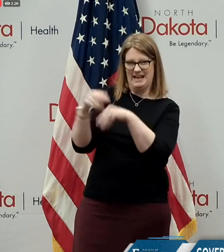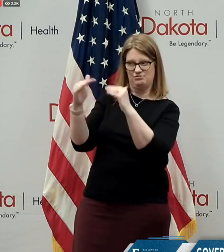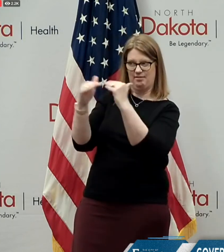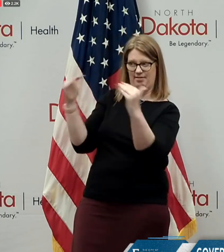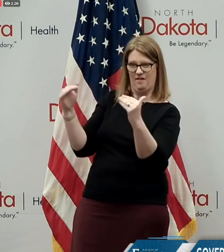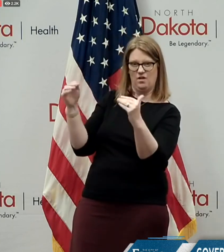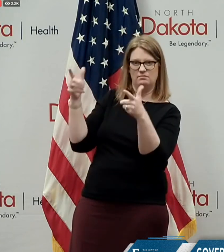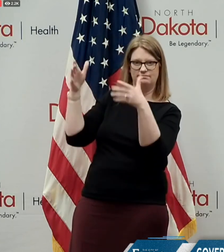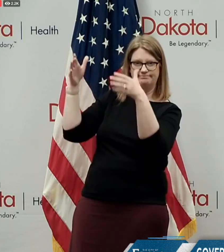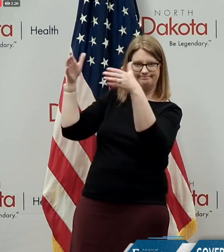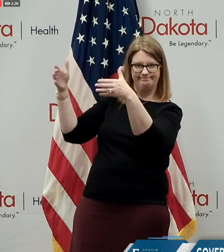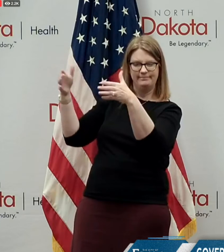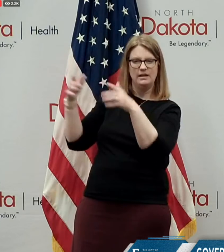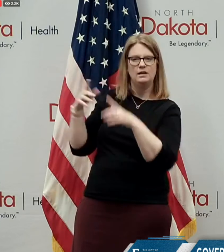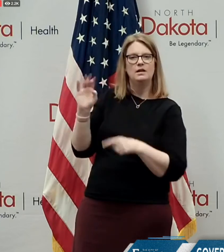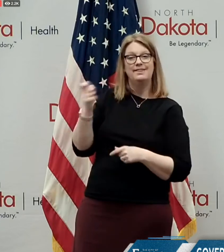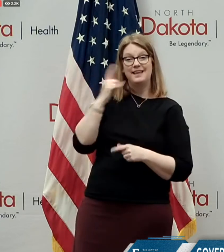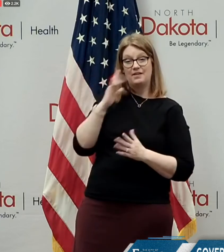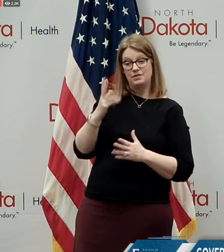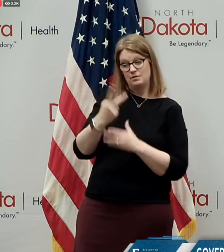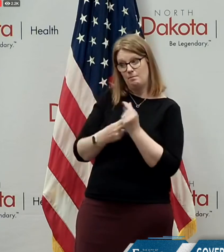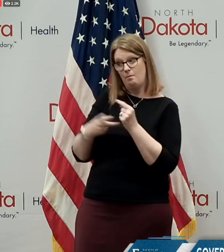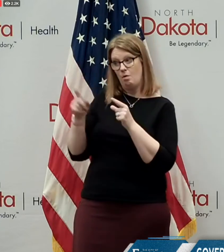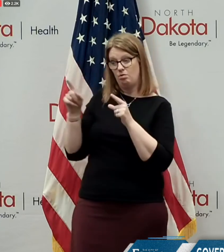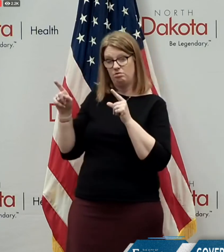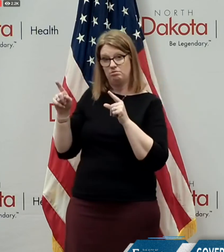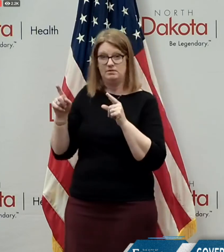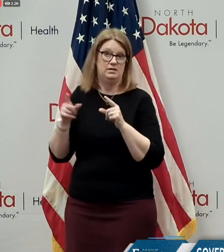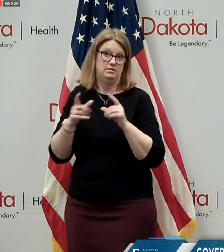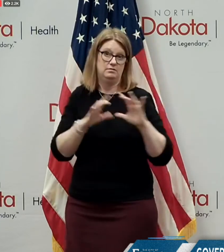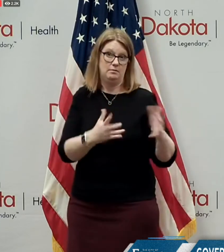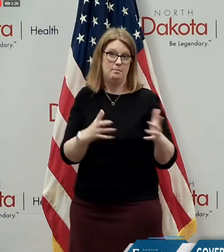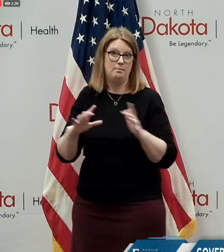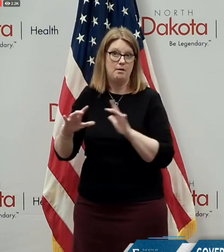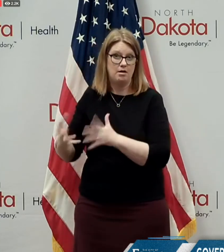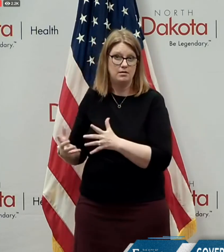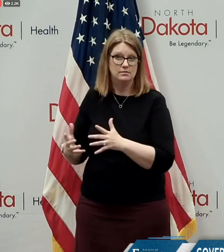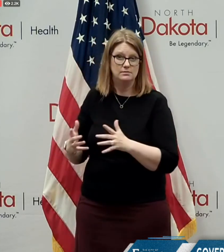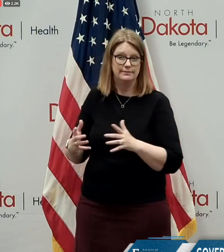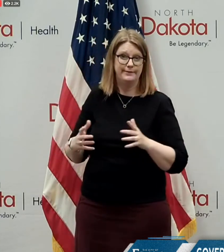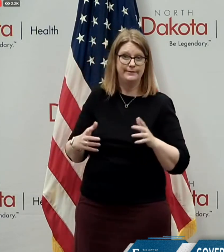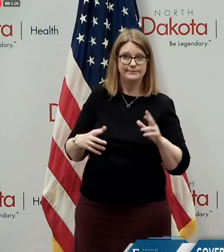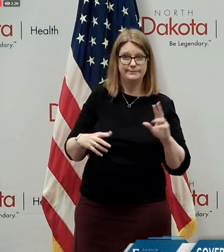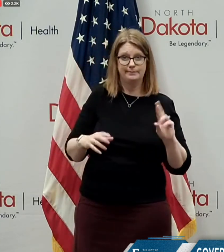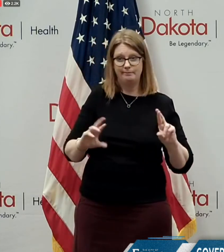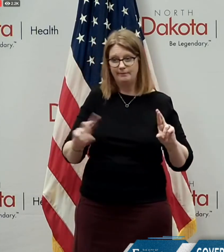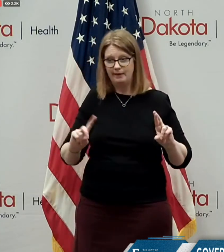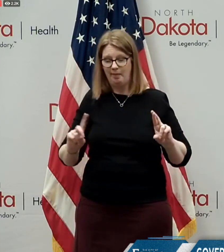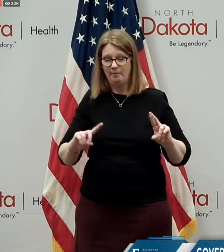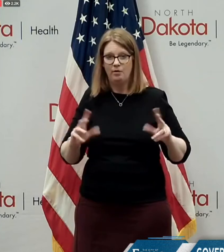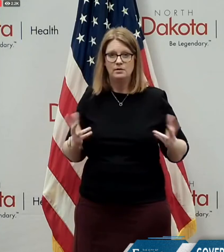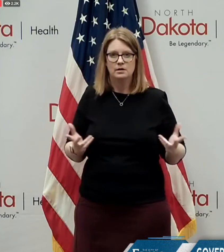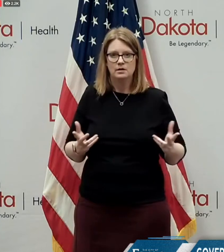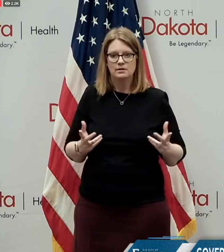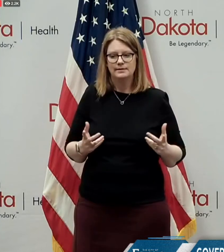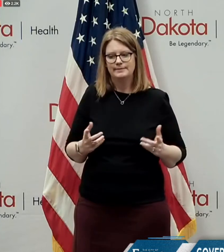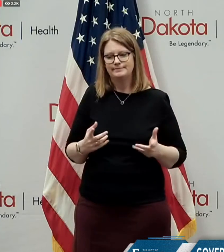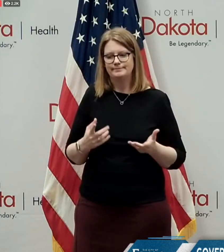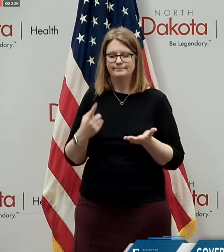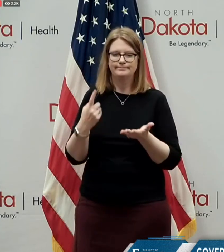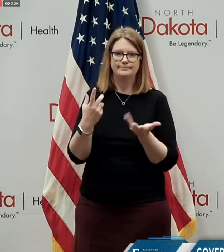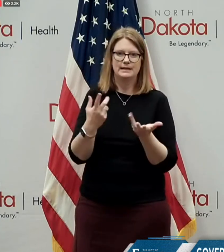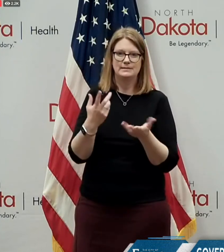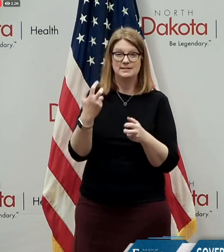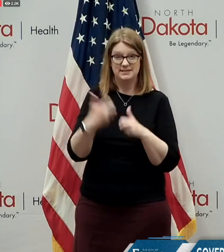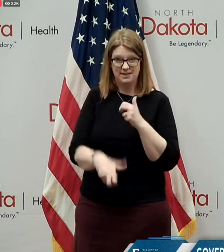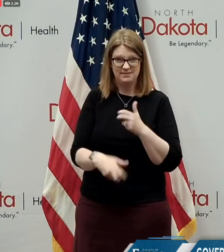national leaders, governors from both parties on the call, it's hard to talk about the pandemic without talking